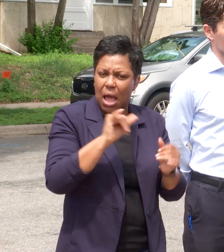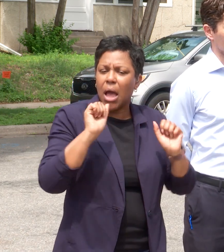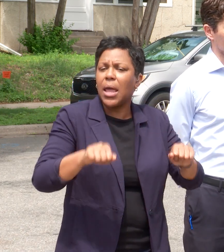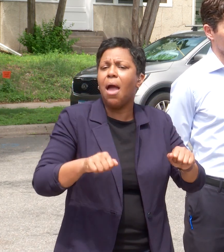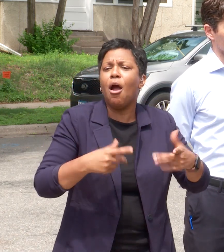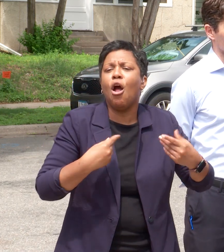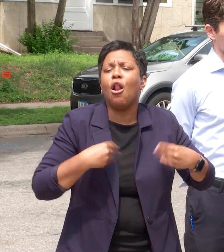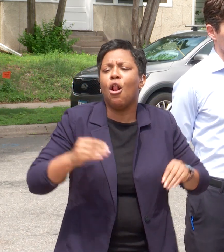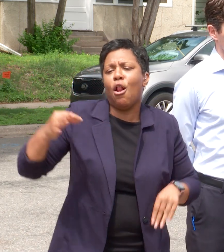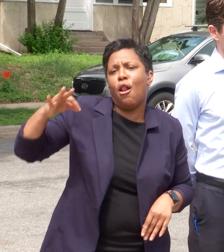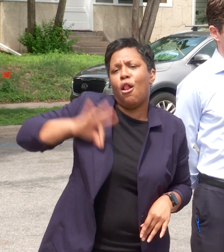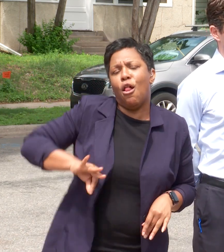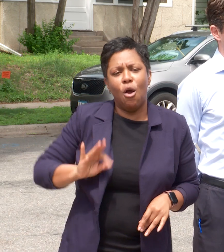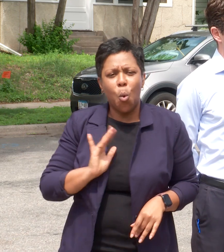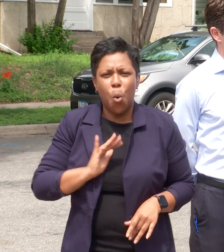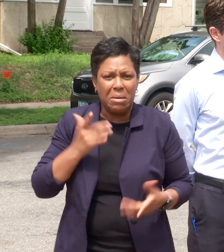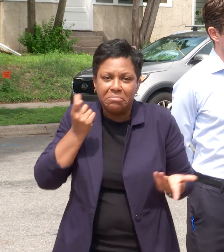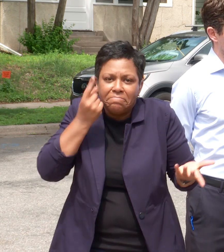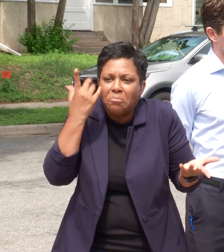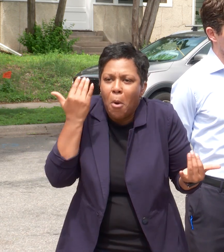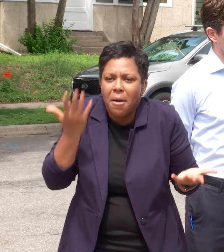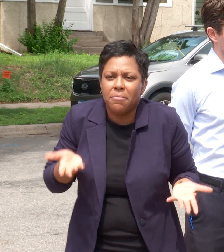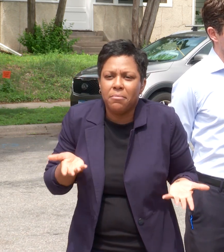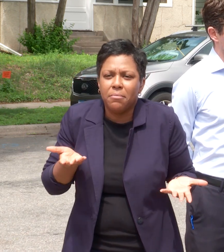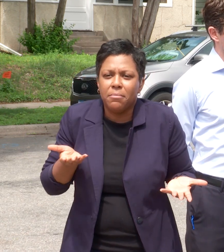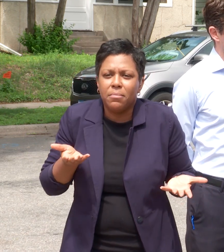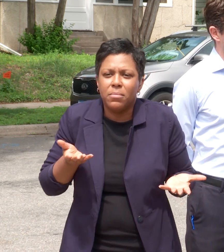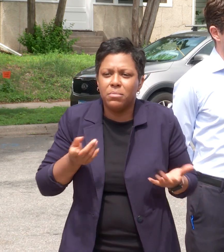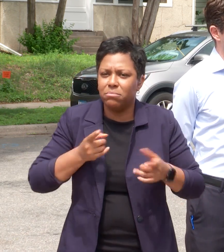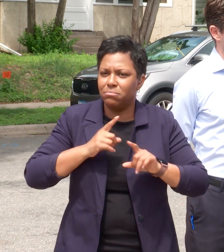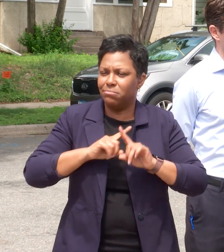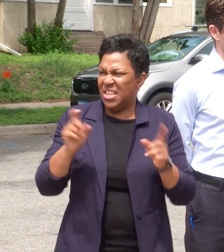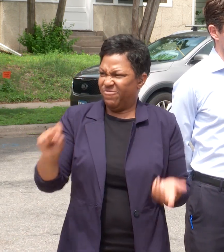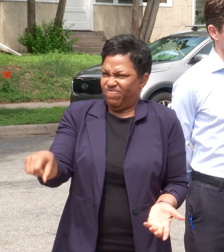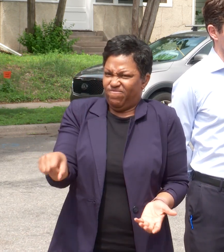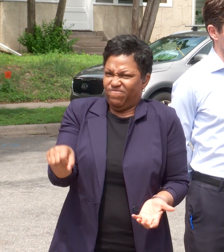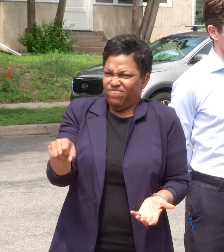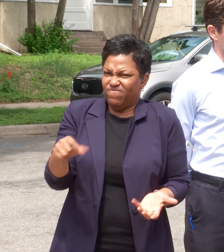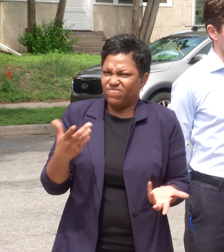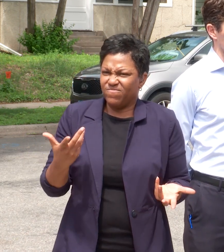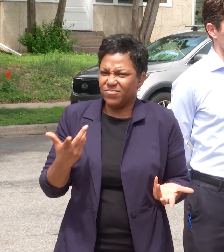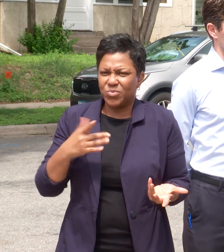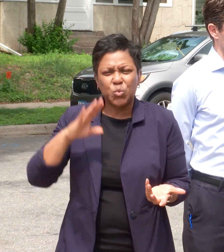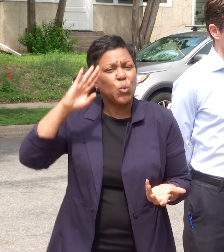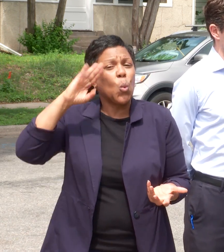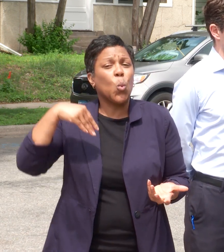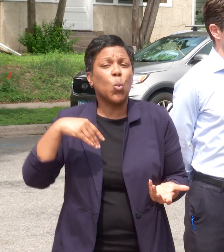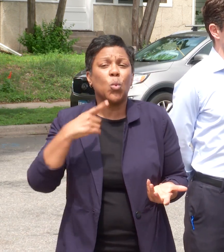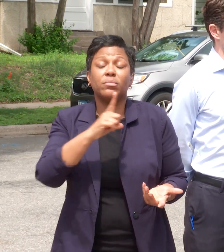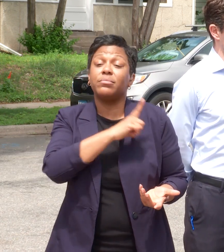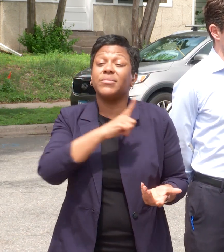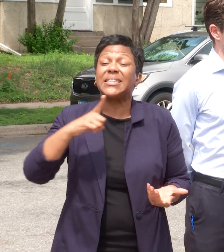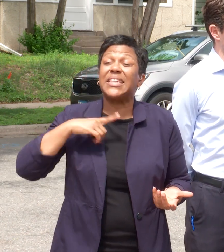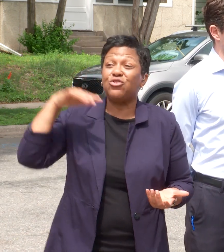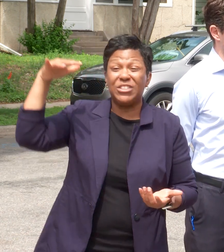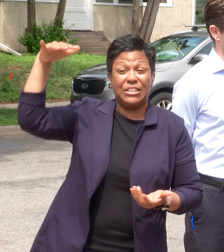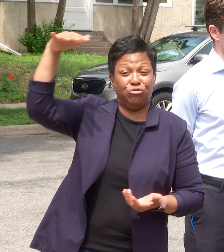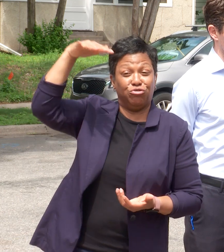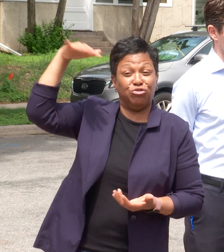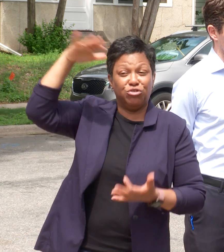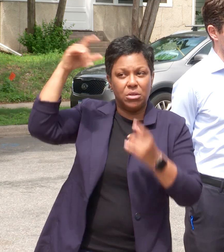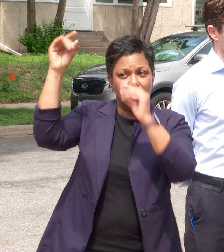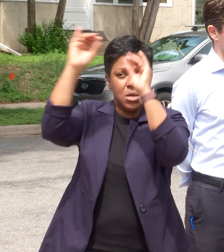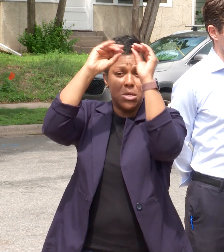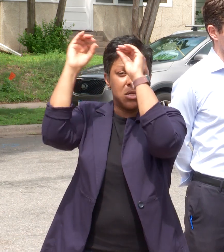in this world. But there has been some back and forth with the legislature and the scrap metal dealers